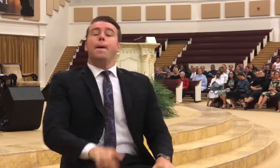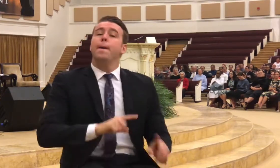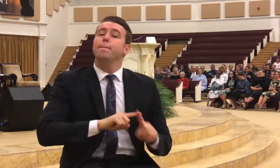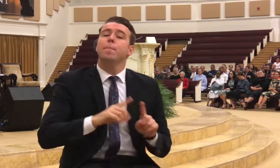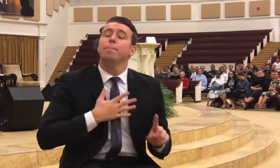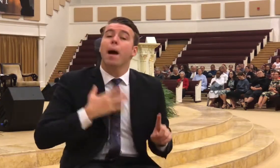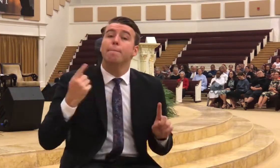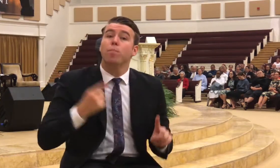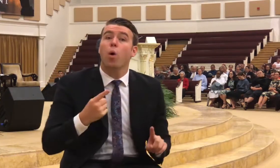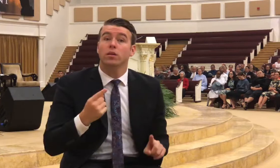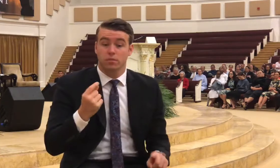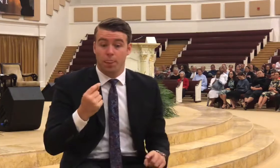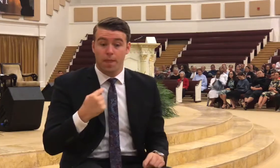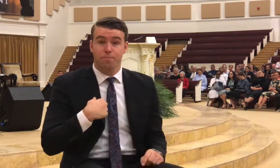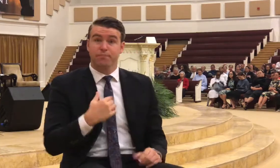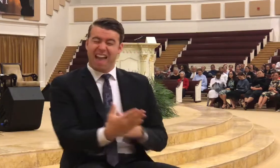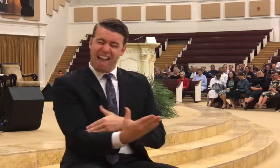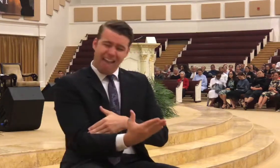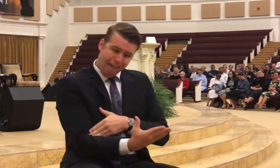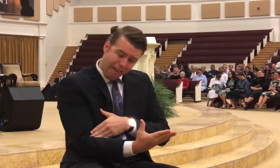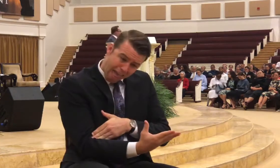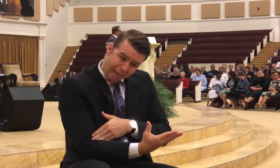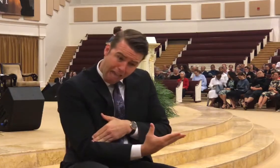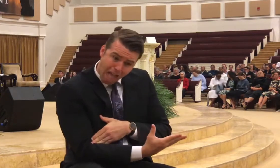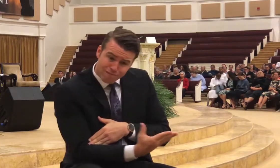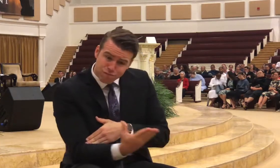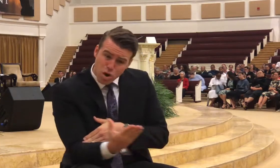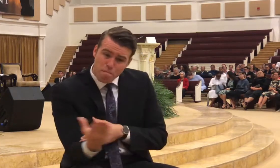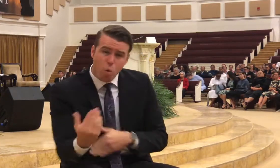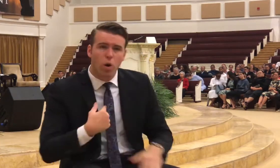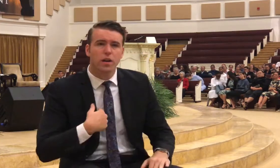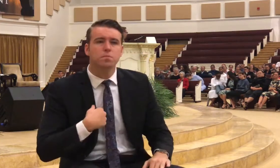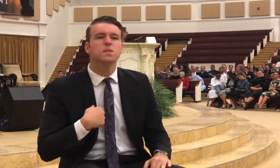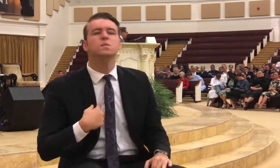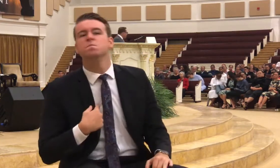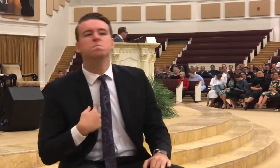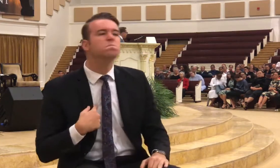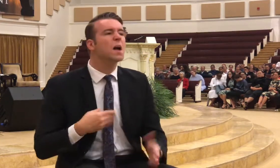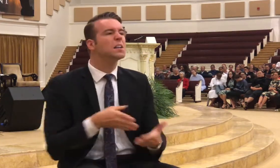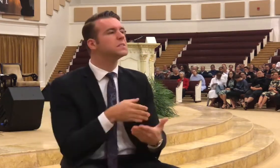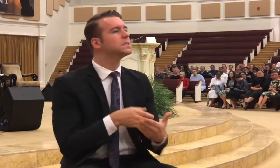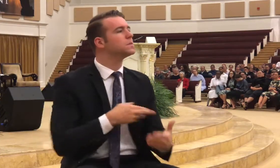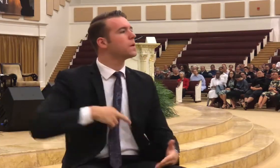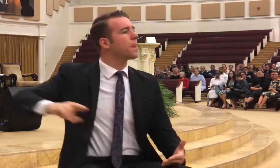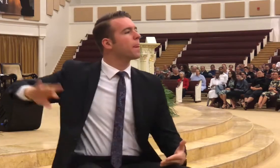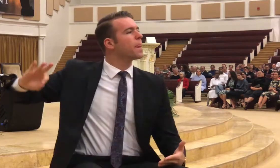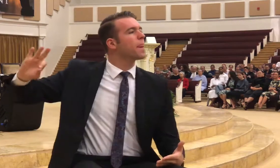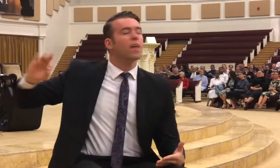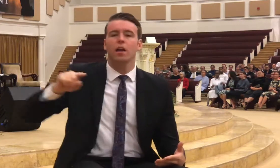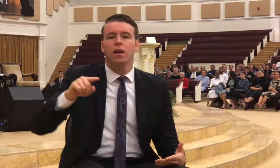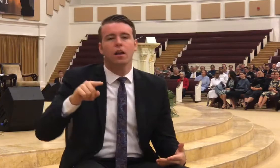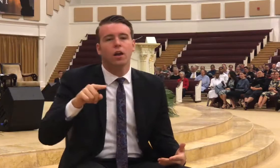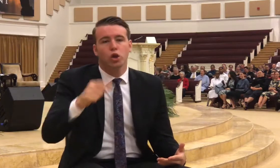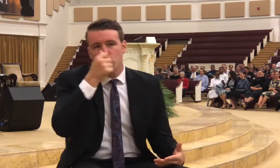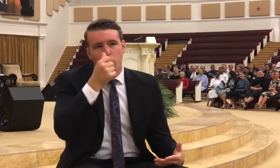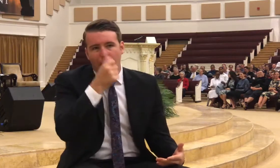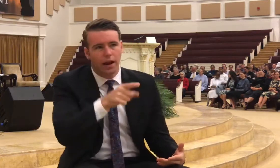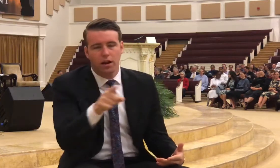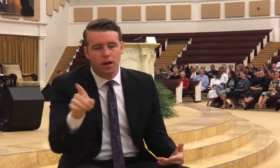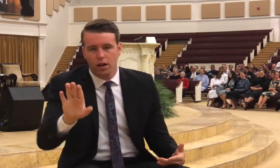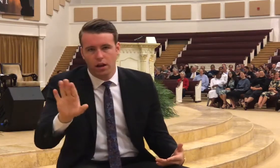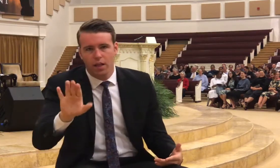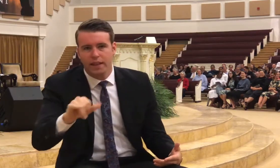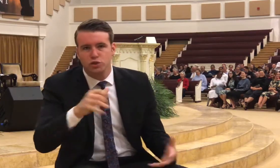But if you think I wake up every morning trying to find what I can preach against, you're smoking crack.